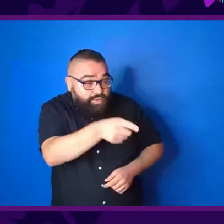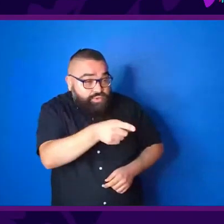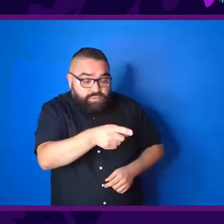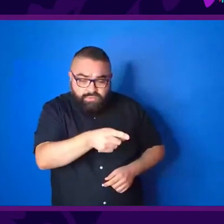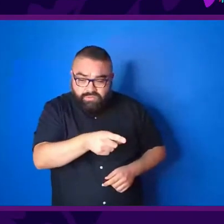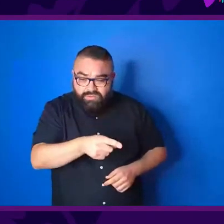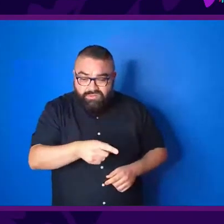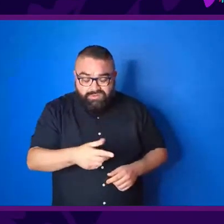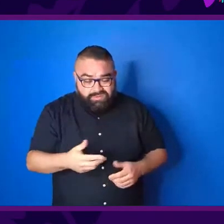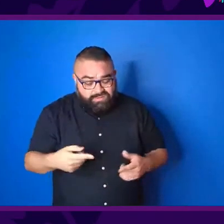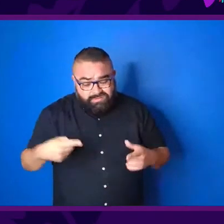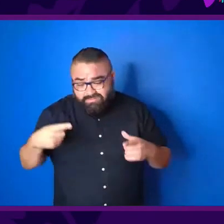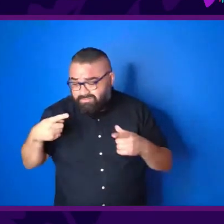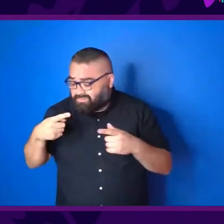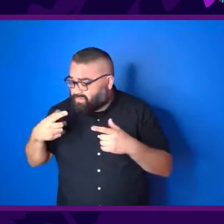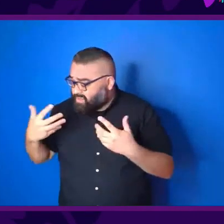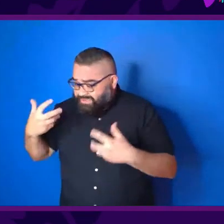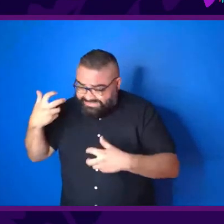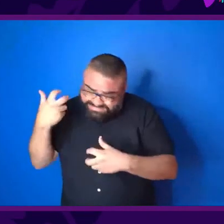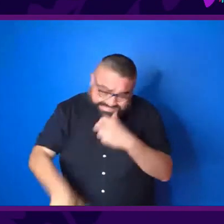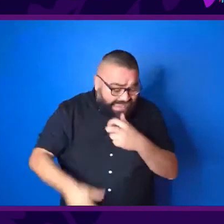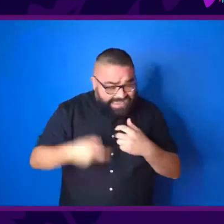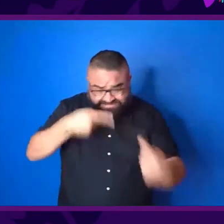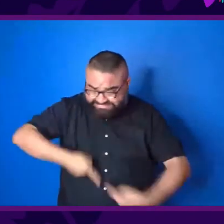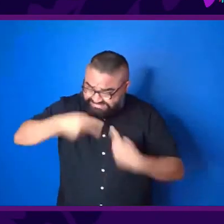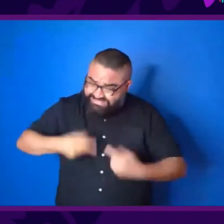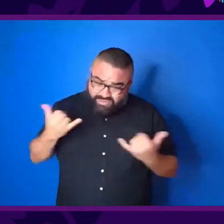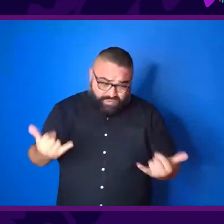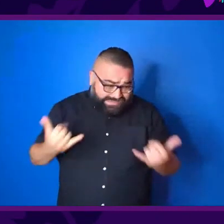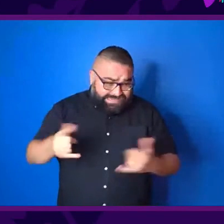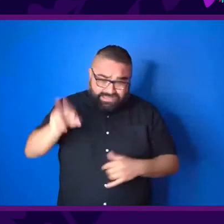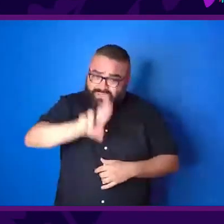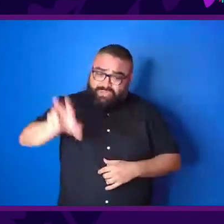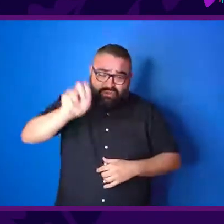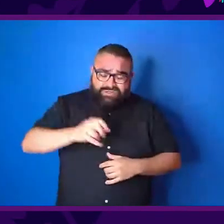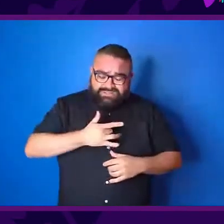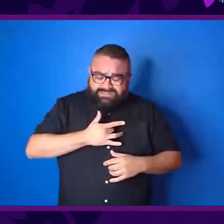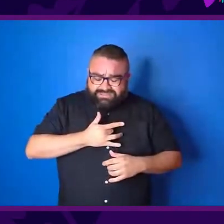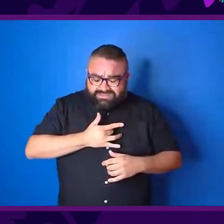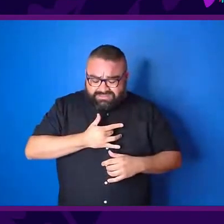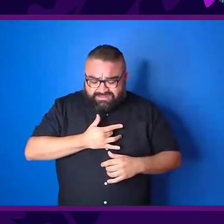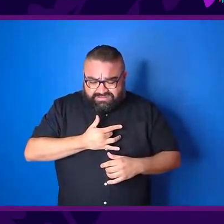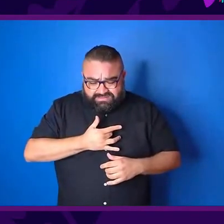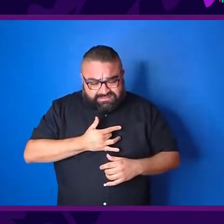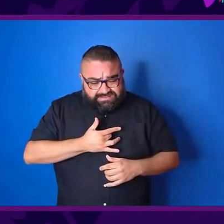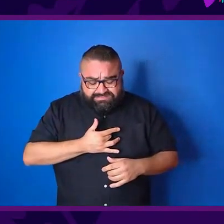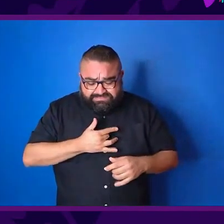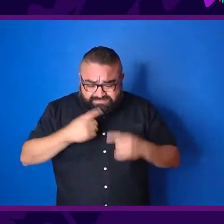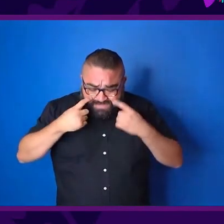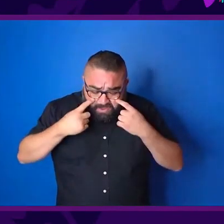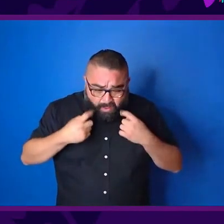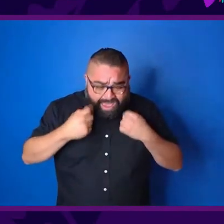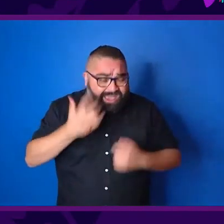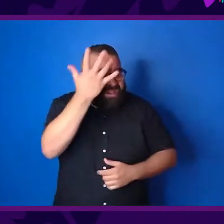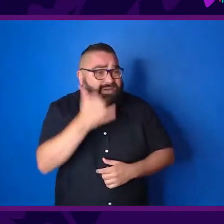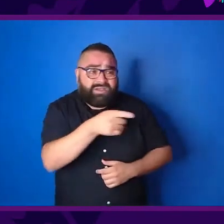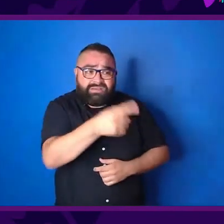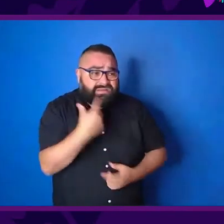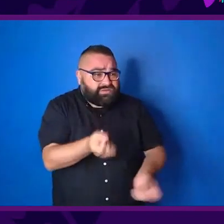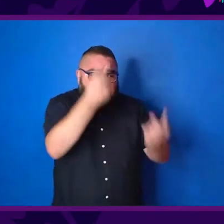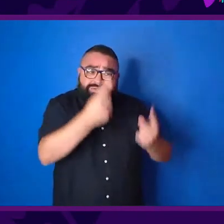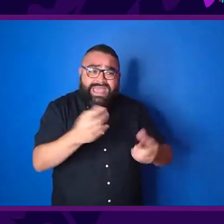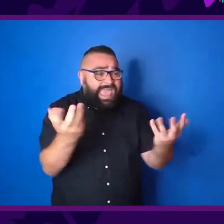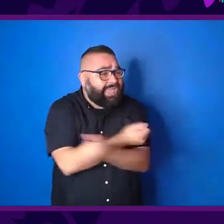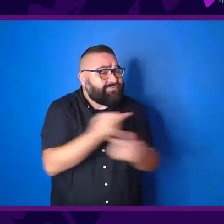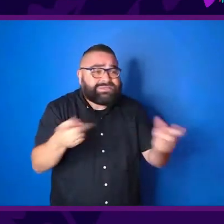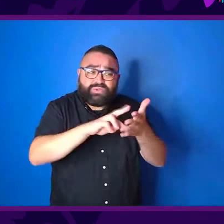the history of this country. I'm crying because we need to understand everything that you stand for. You have